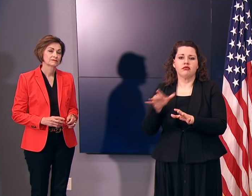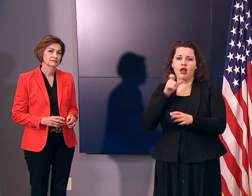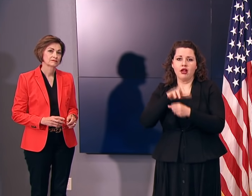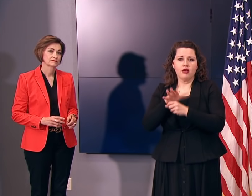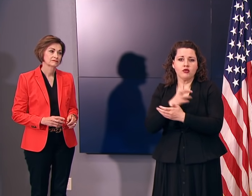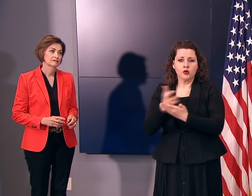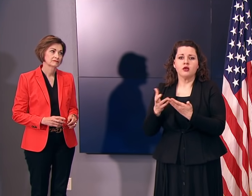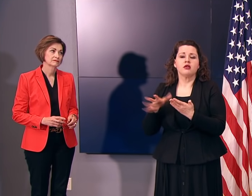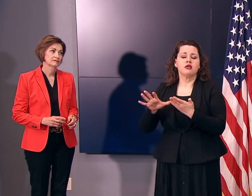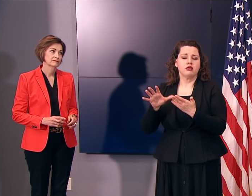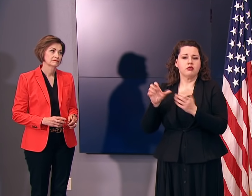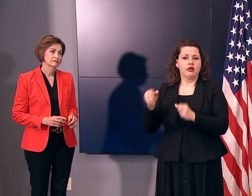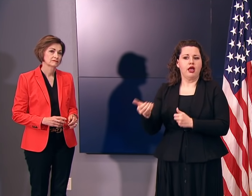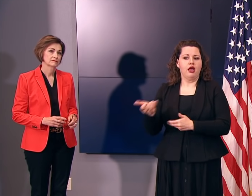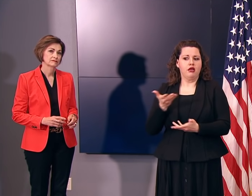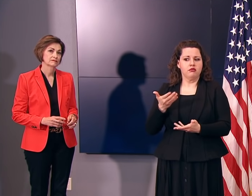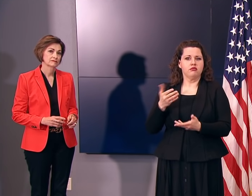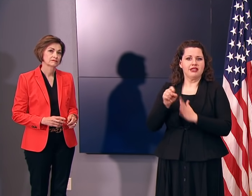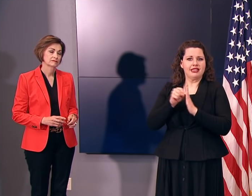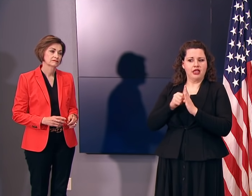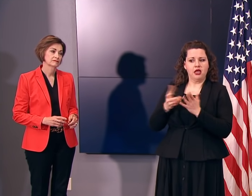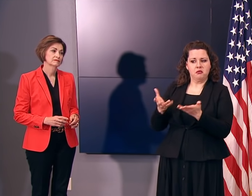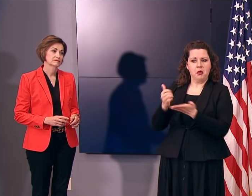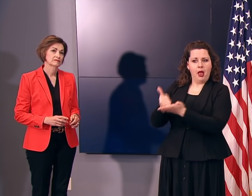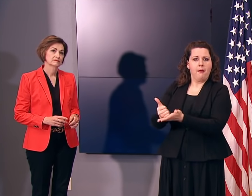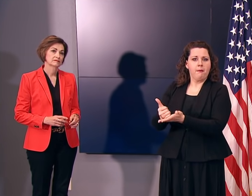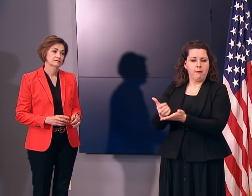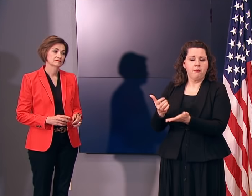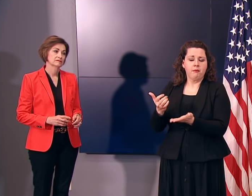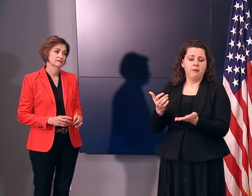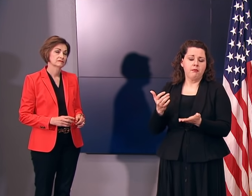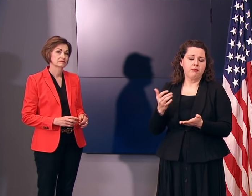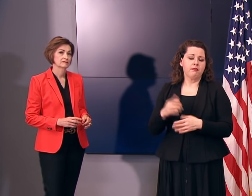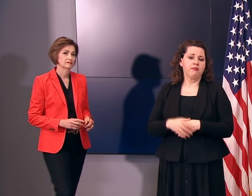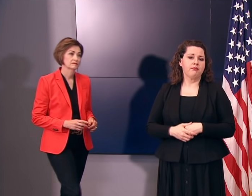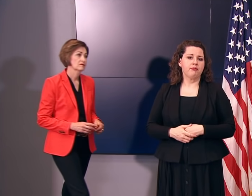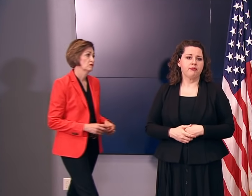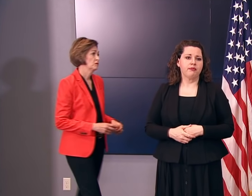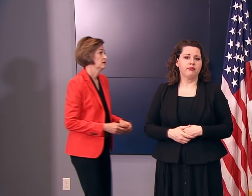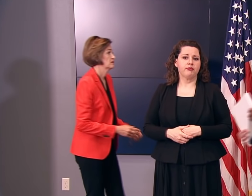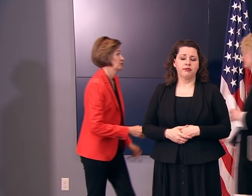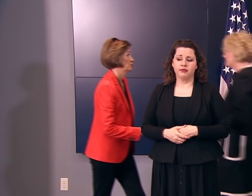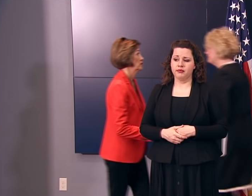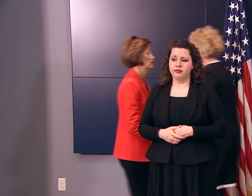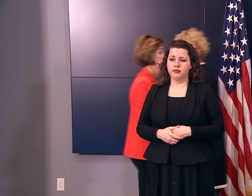resources at the local level, that we're offering to step in from the state perspective and assist them with that.